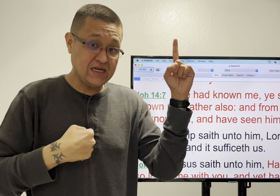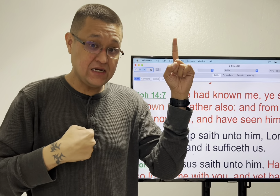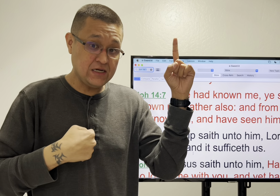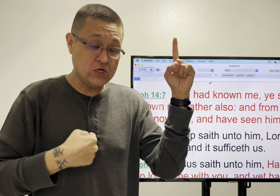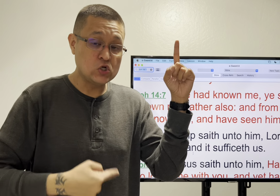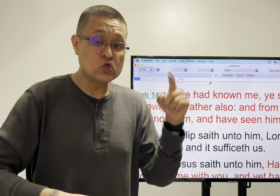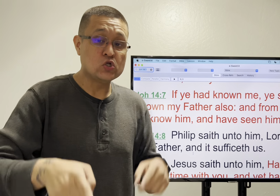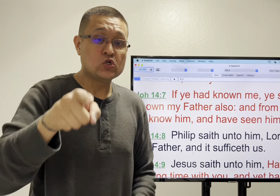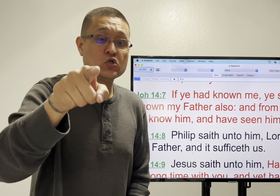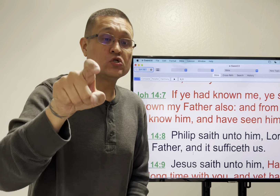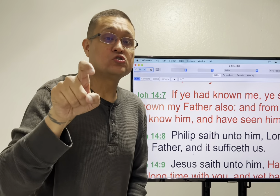me,